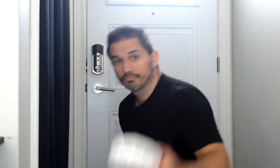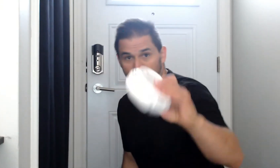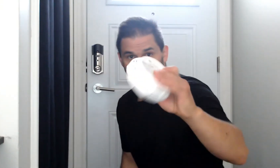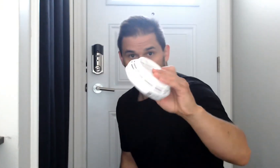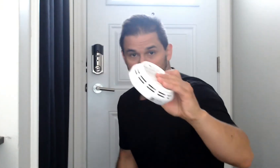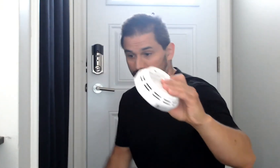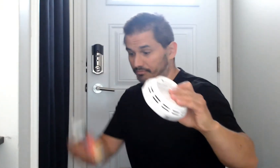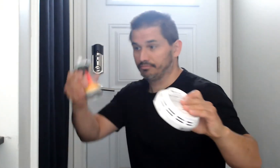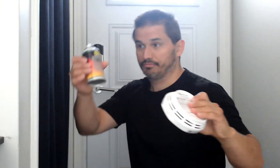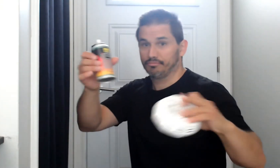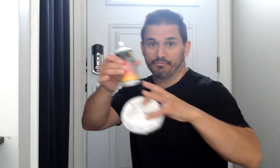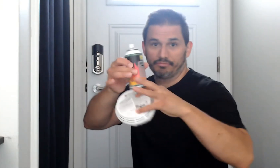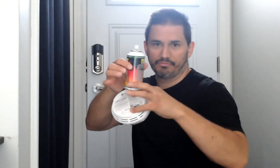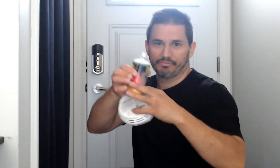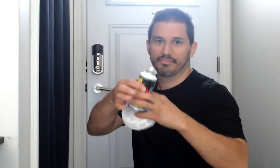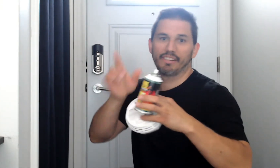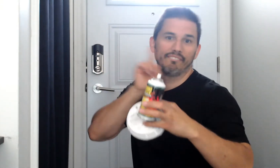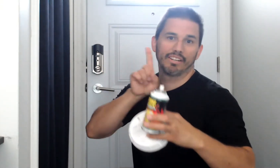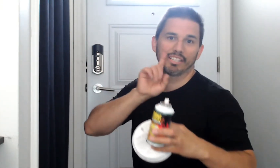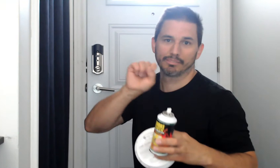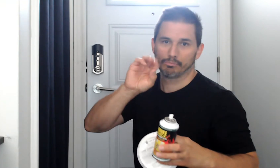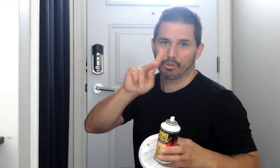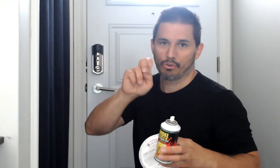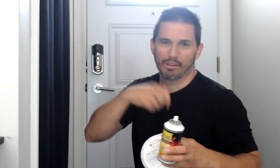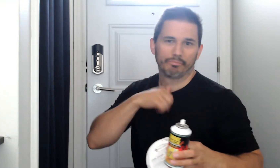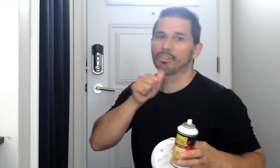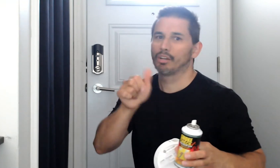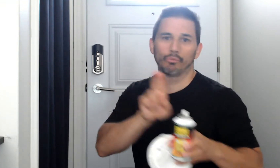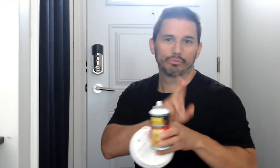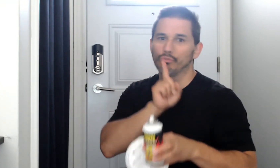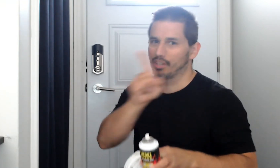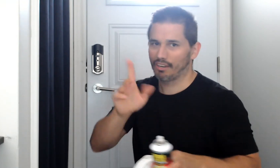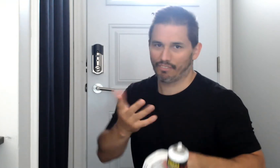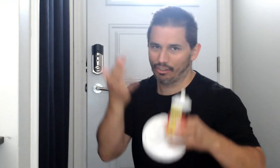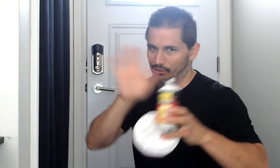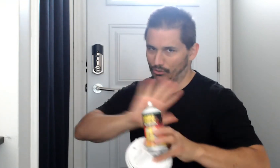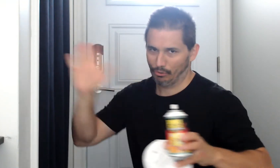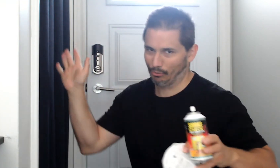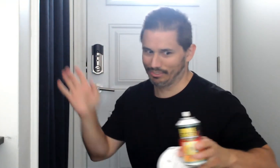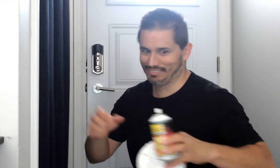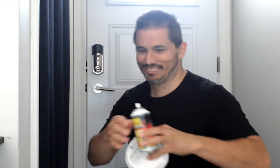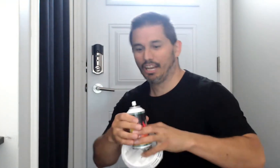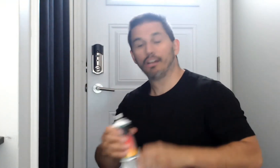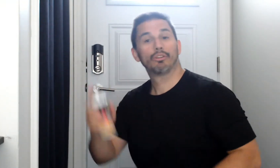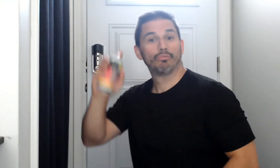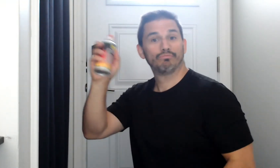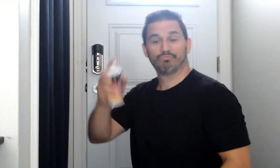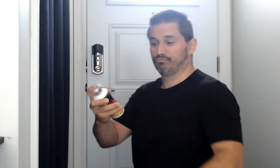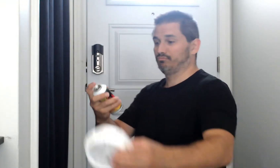triggered. It'll also turn on the light. This is fake smoke. I'm not going to use an actual fire, no way.